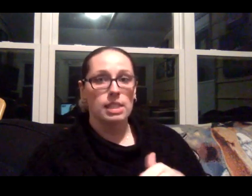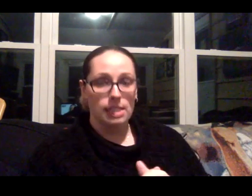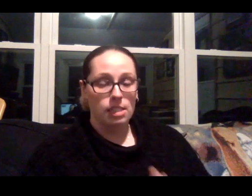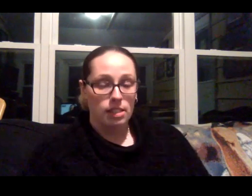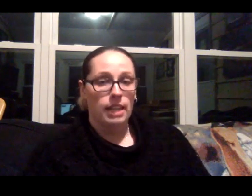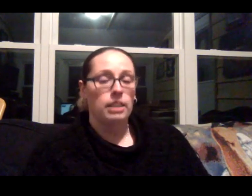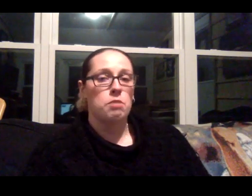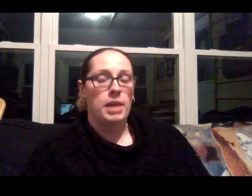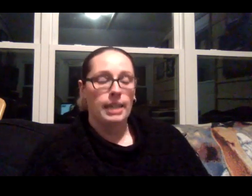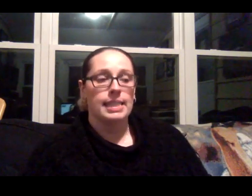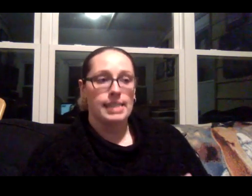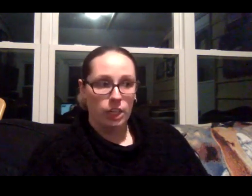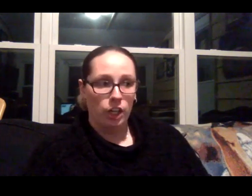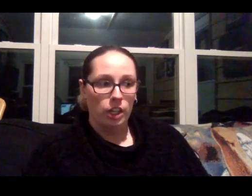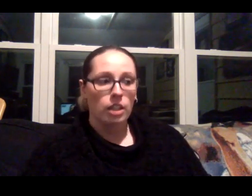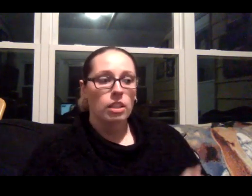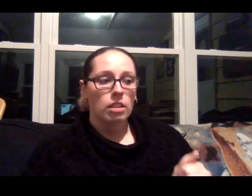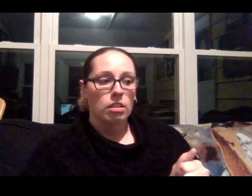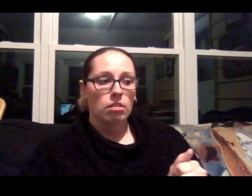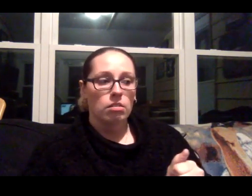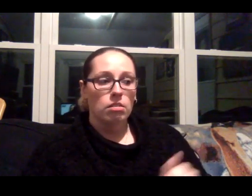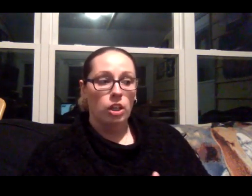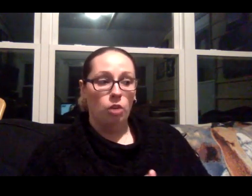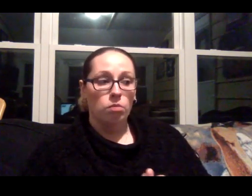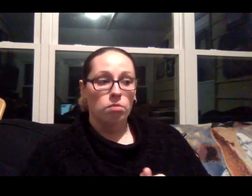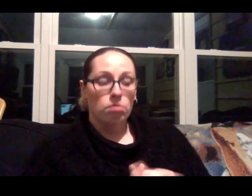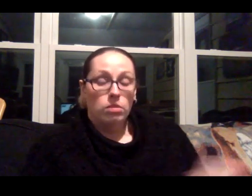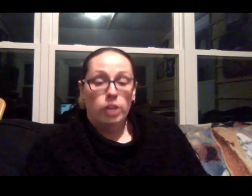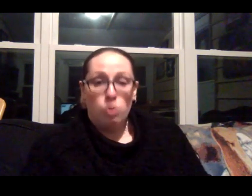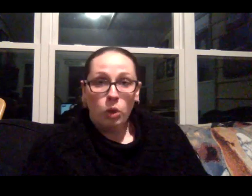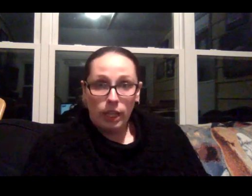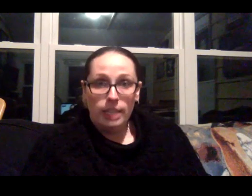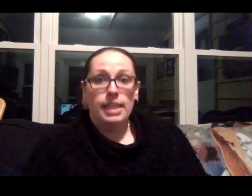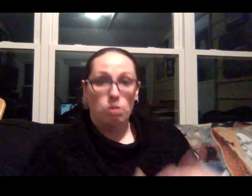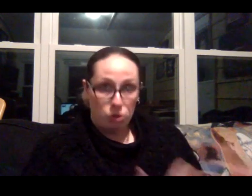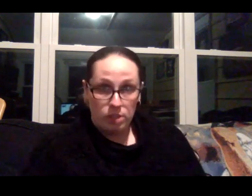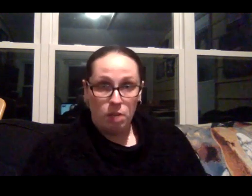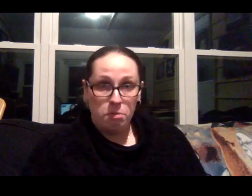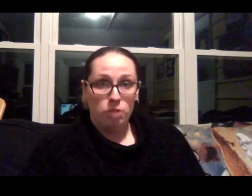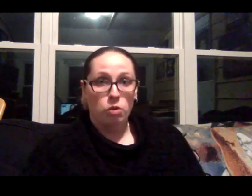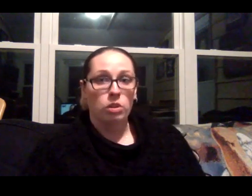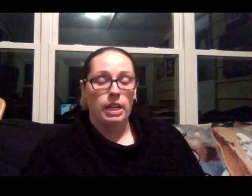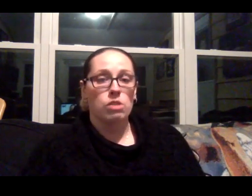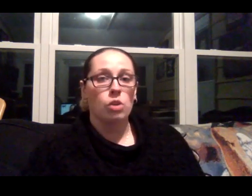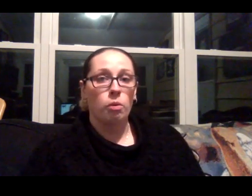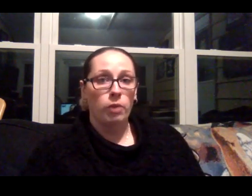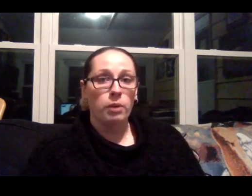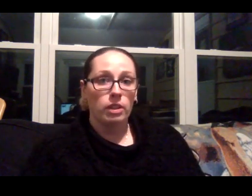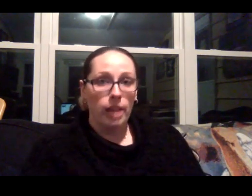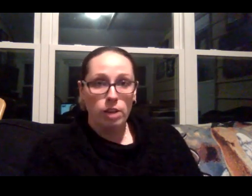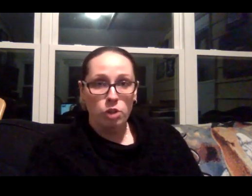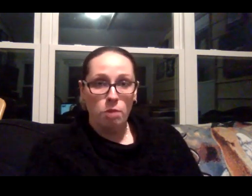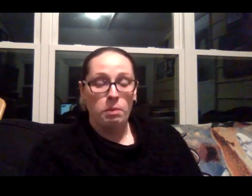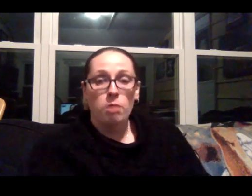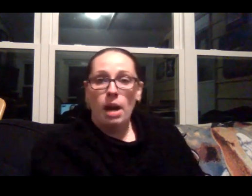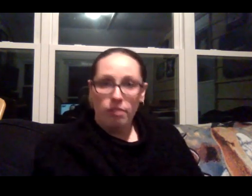this is still technically being considered, you know, their schooling. It's counting towards the number of school days. So if we were